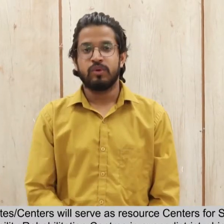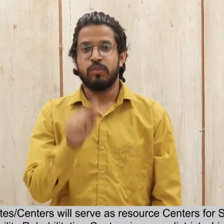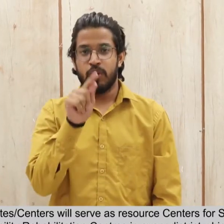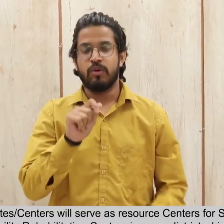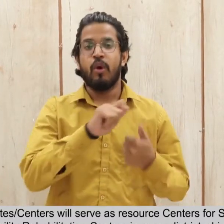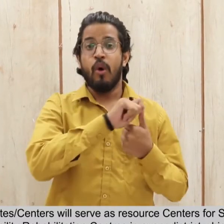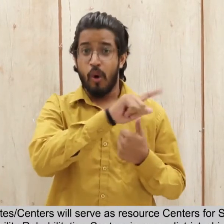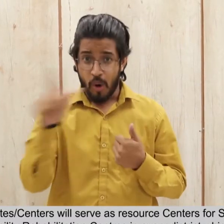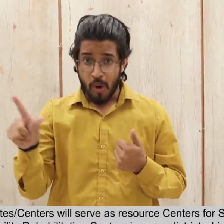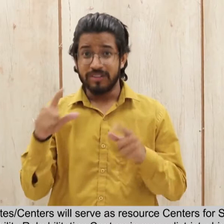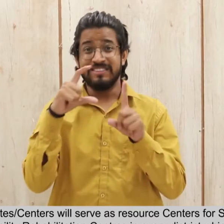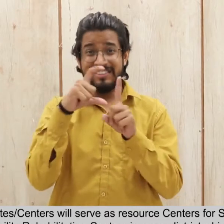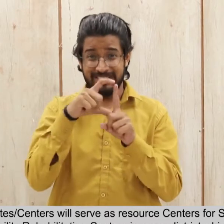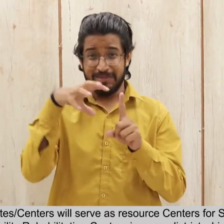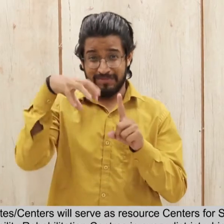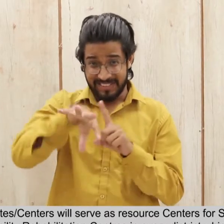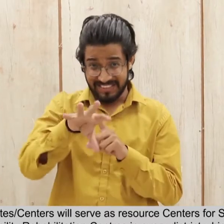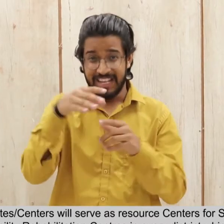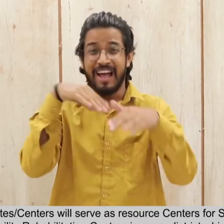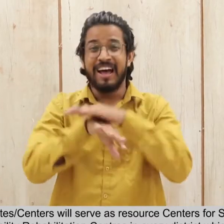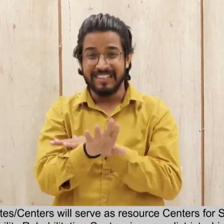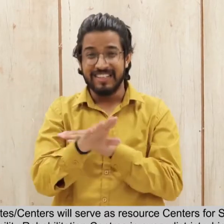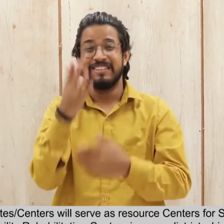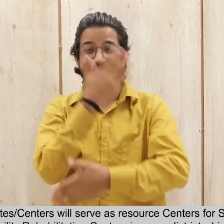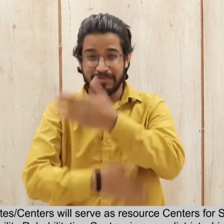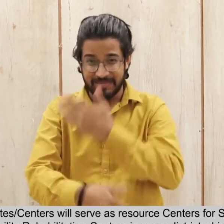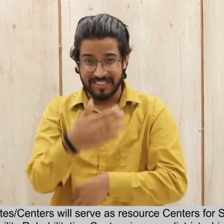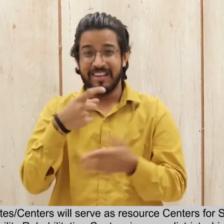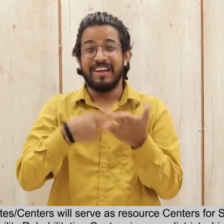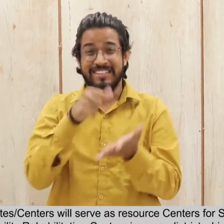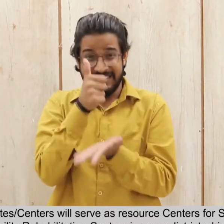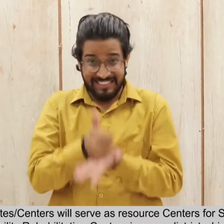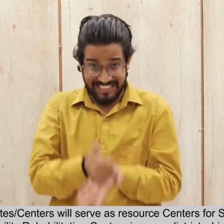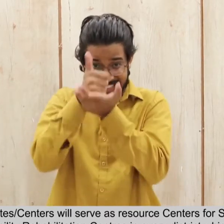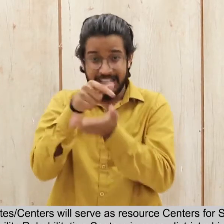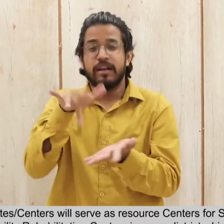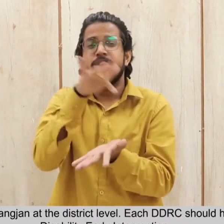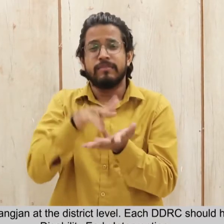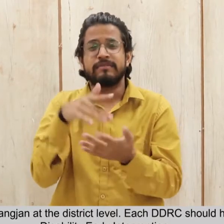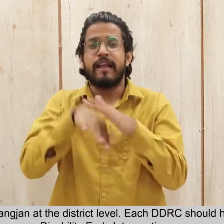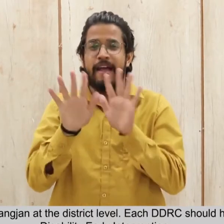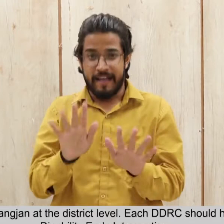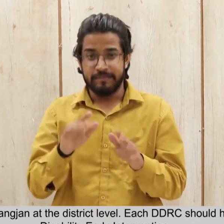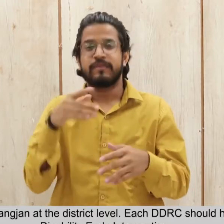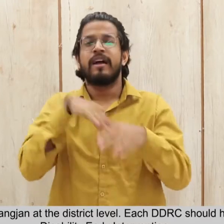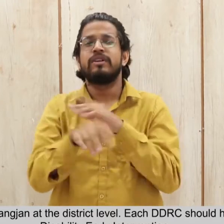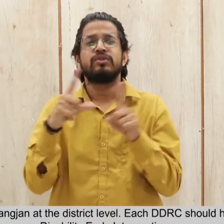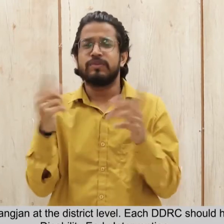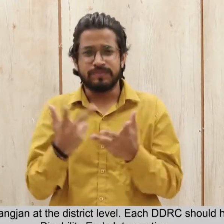Supporting district disability rehabilitation centers in every district, which would provide single window facilities for Divyangjan at